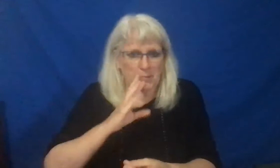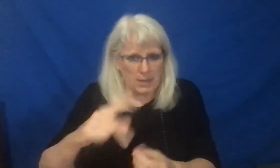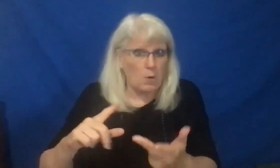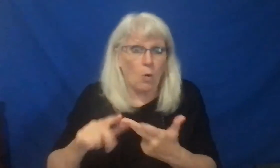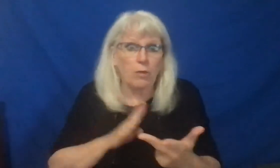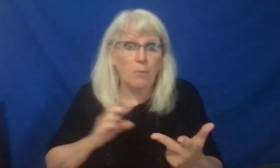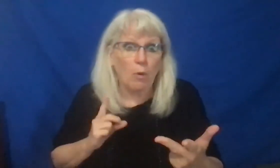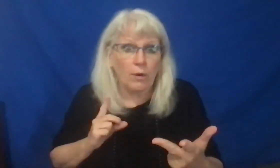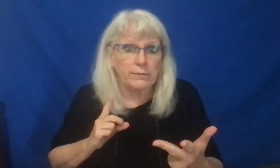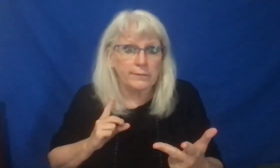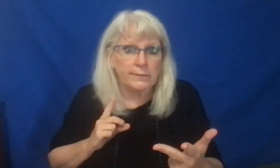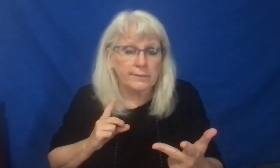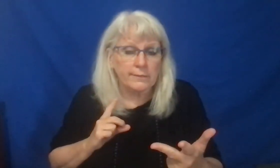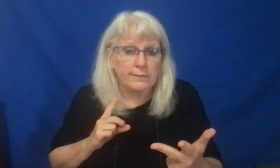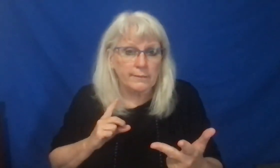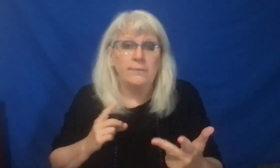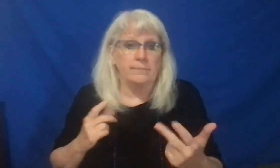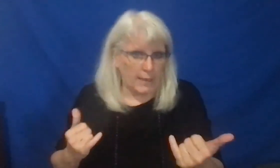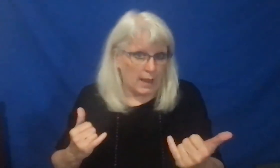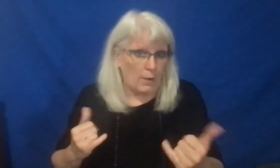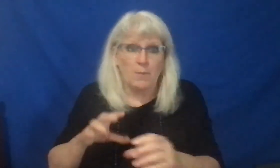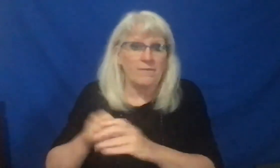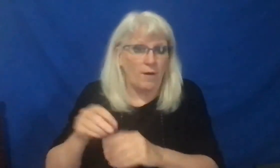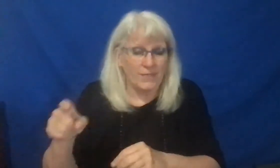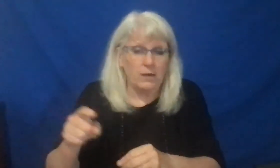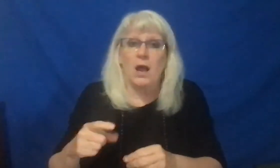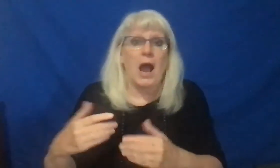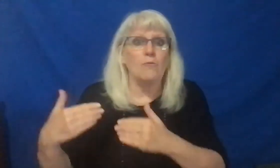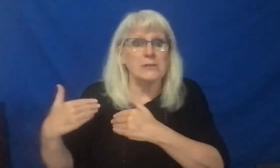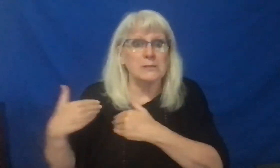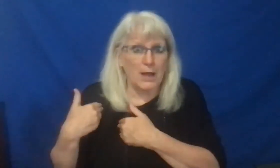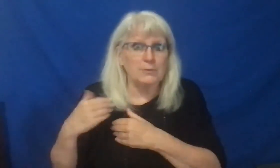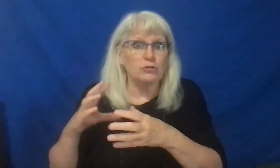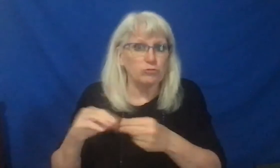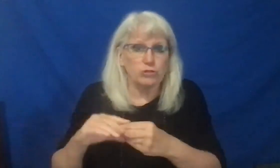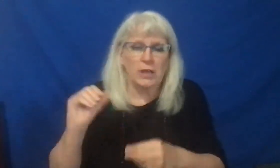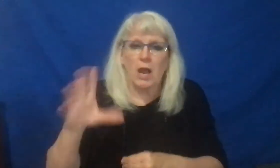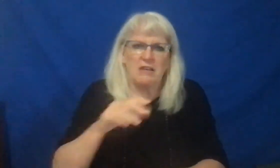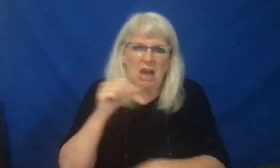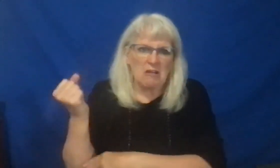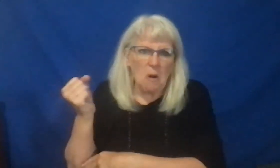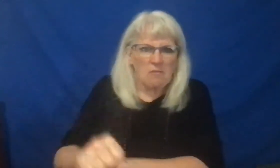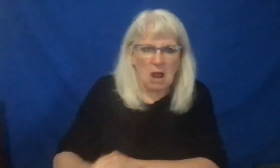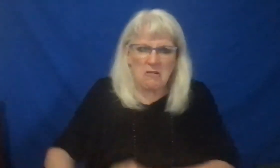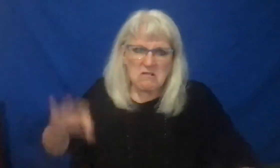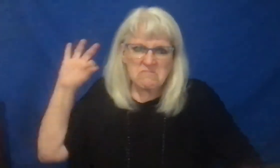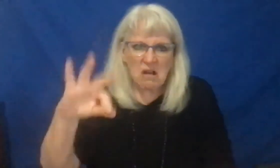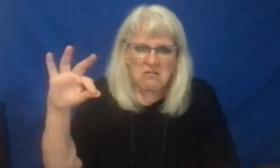have a responsibility to share, not to overpower and demean or call someone stupid,